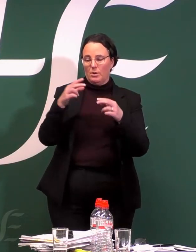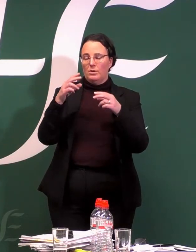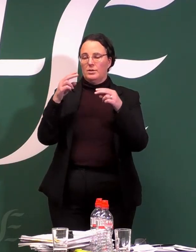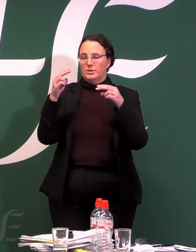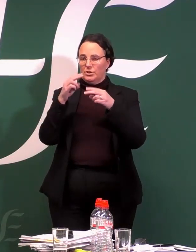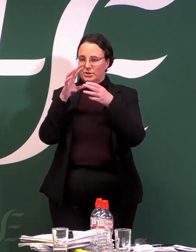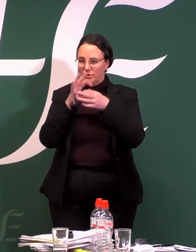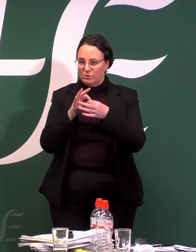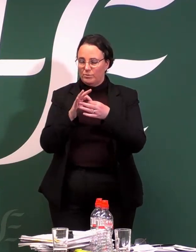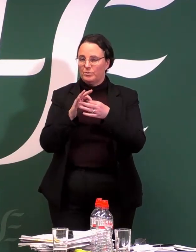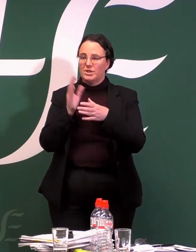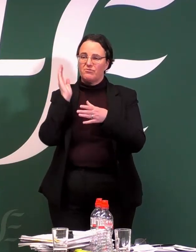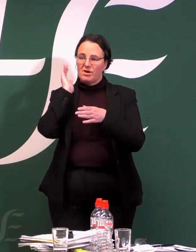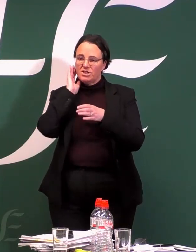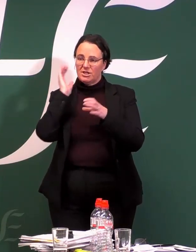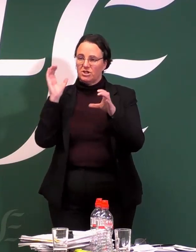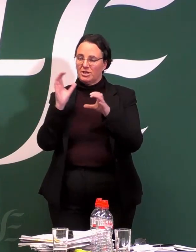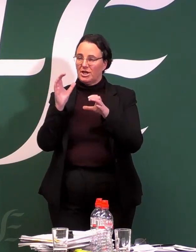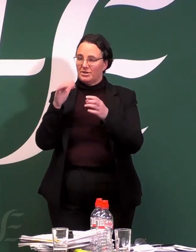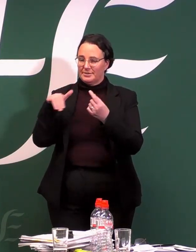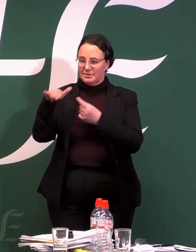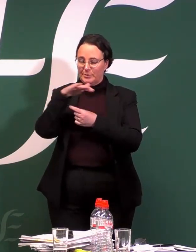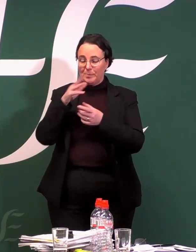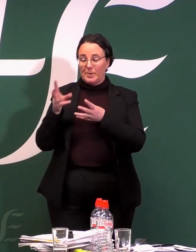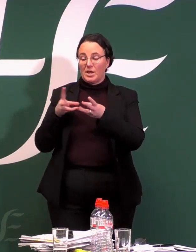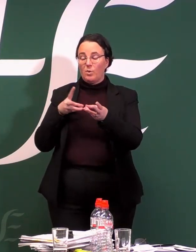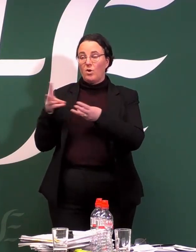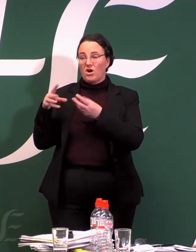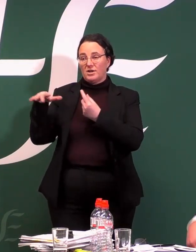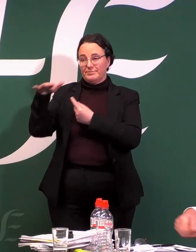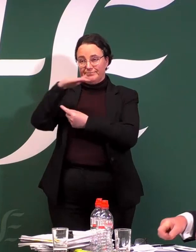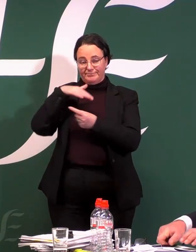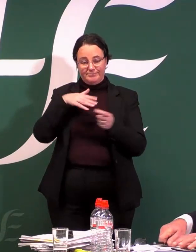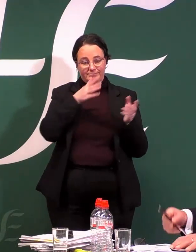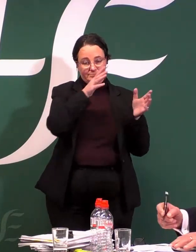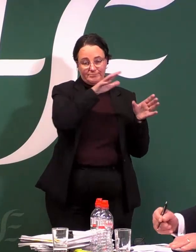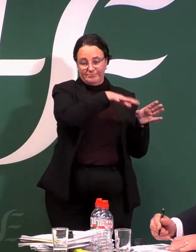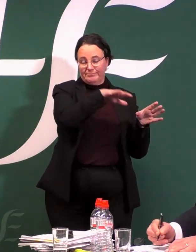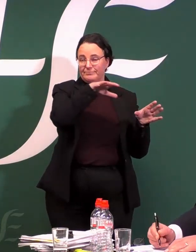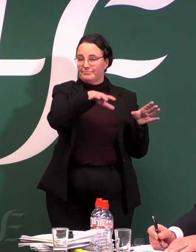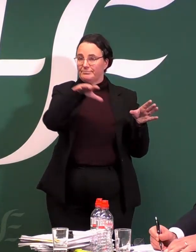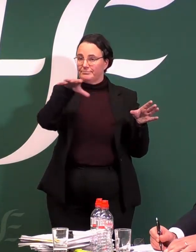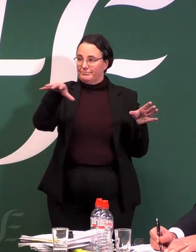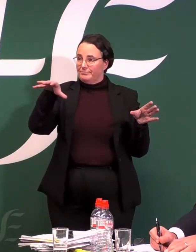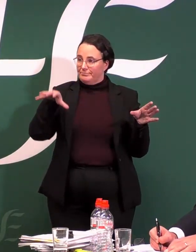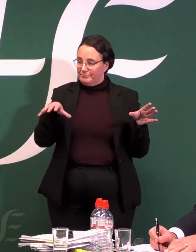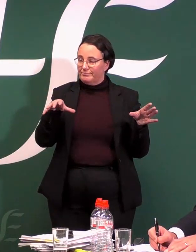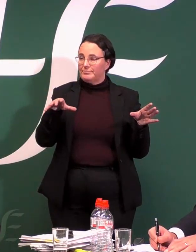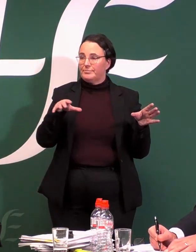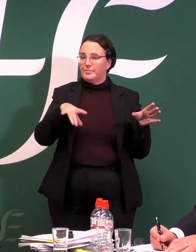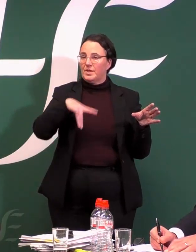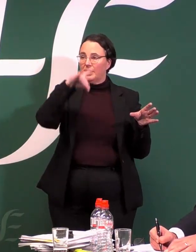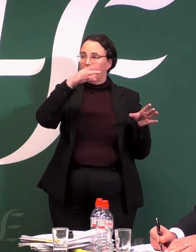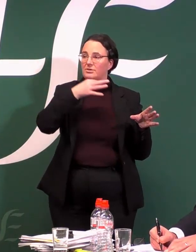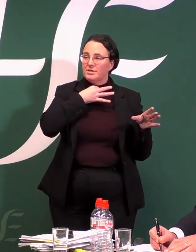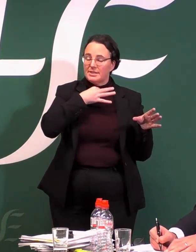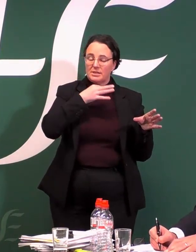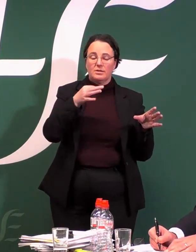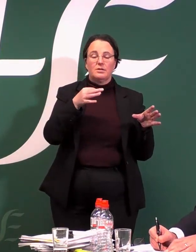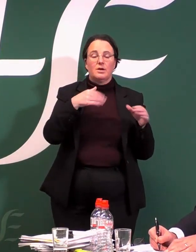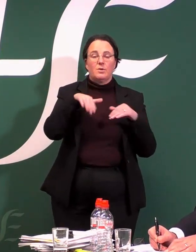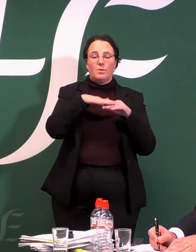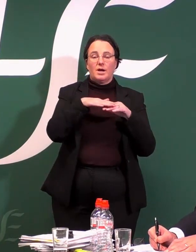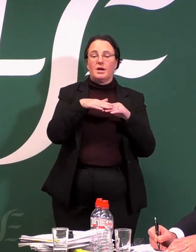residential care settings, workplace settings, settings where there's congregated adults